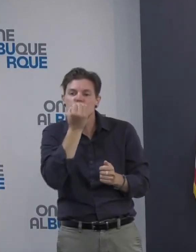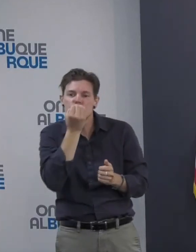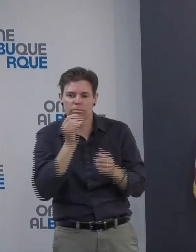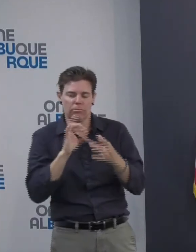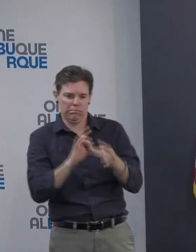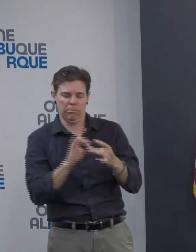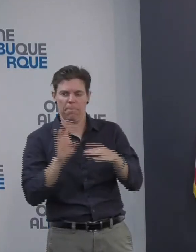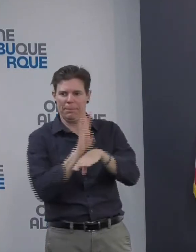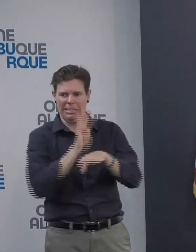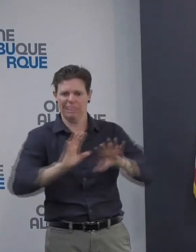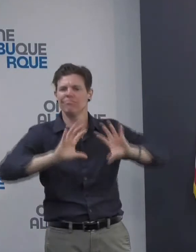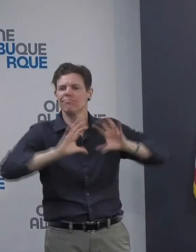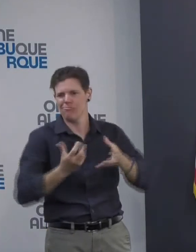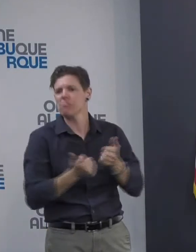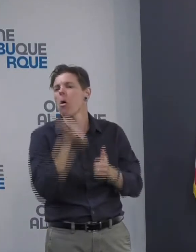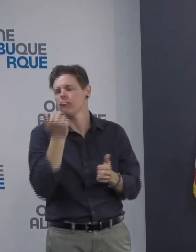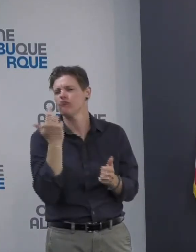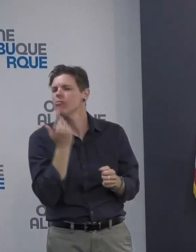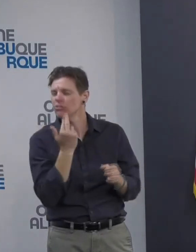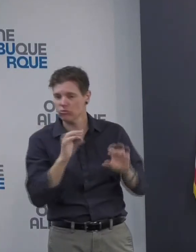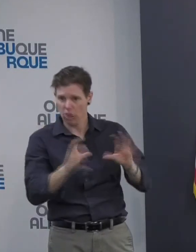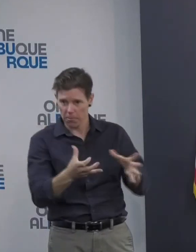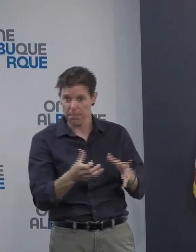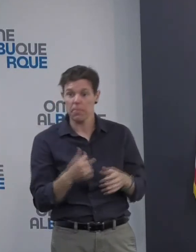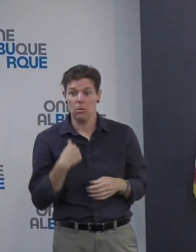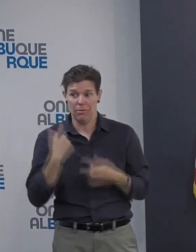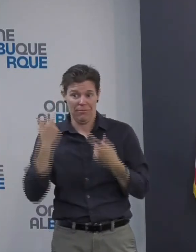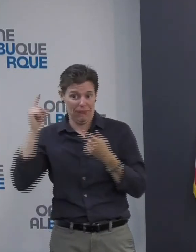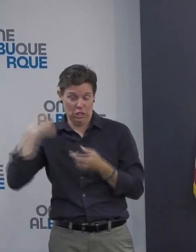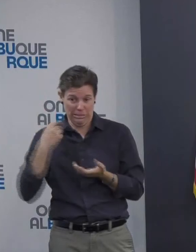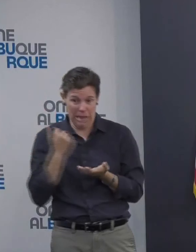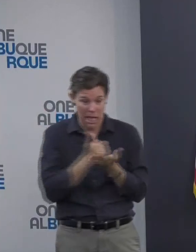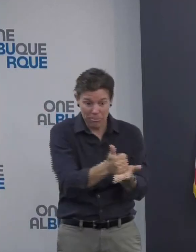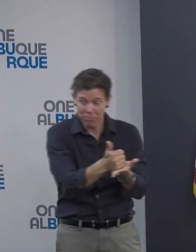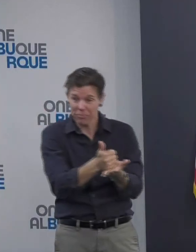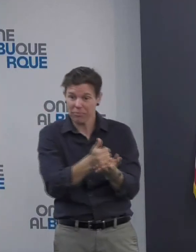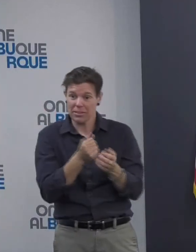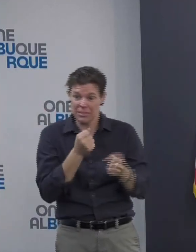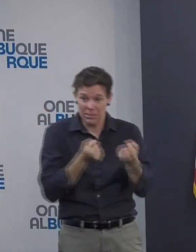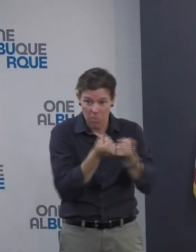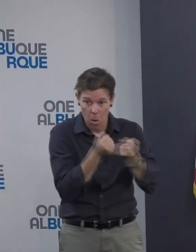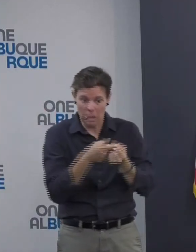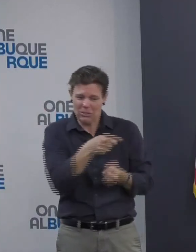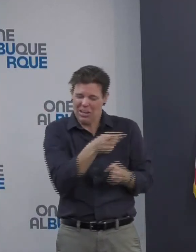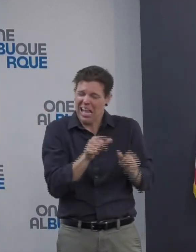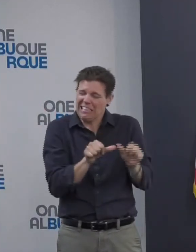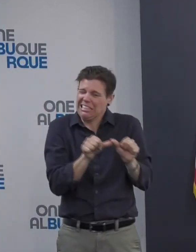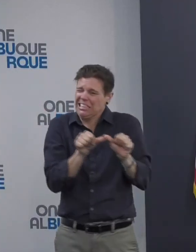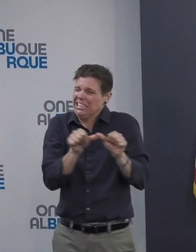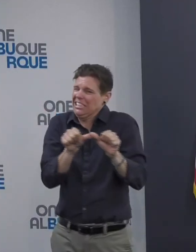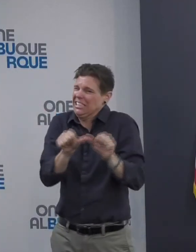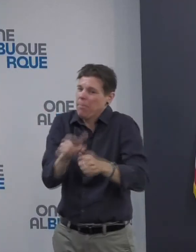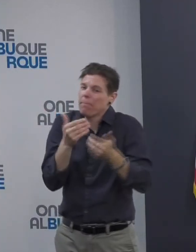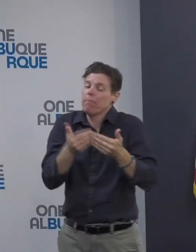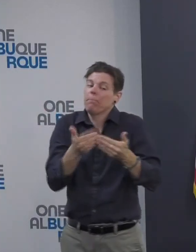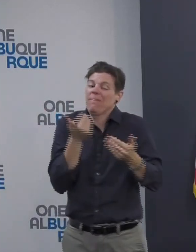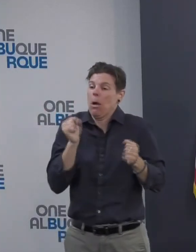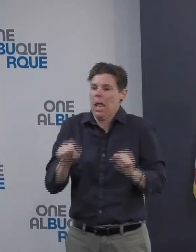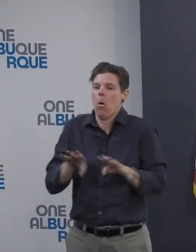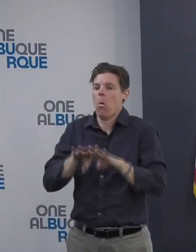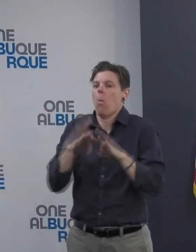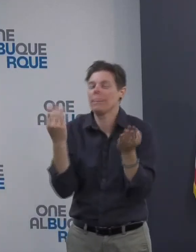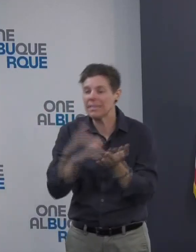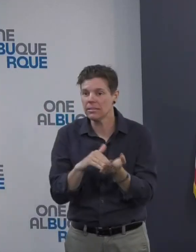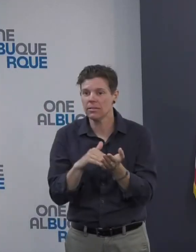help people to bide time until they could actually reopen. And so now we have a window that the state has given us for folks to reopen. So as a reminder, the